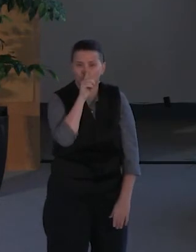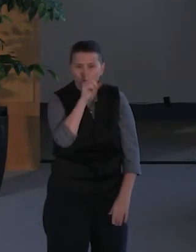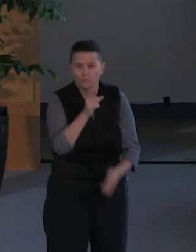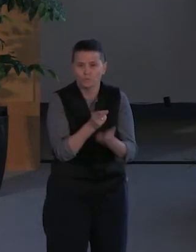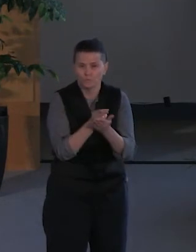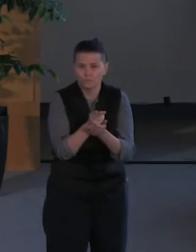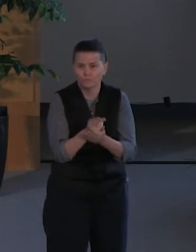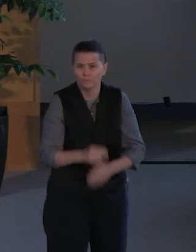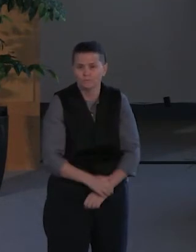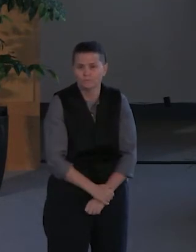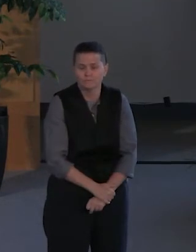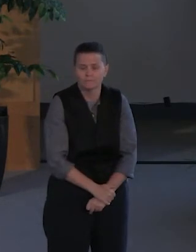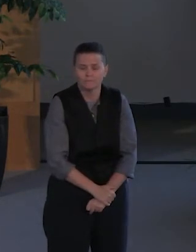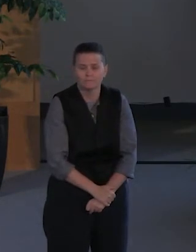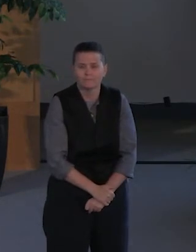Divinity.